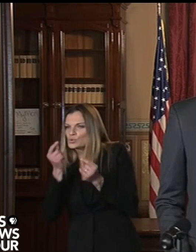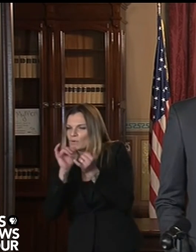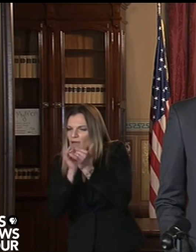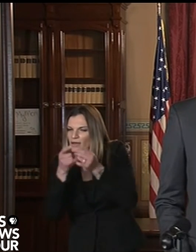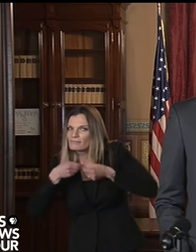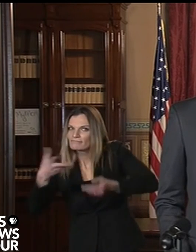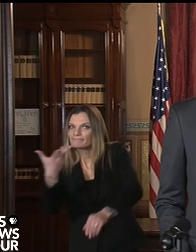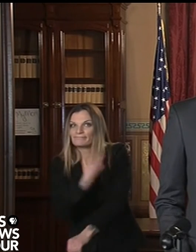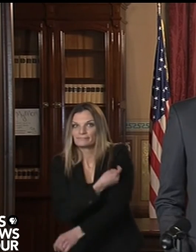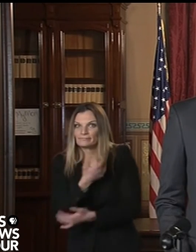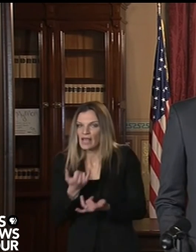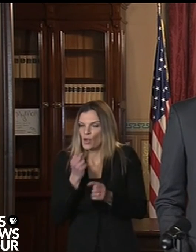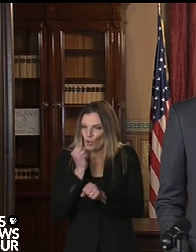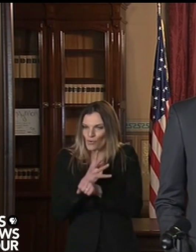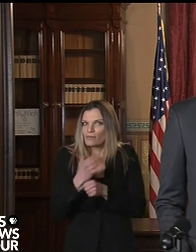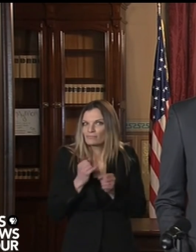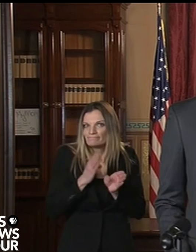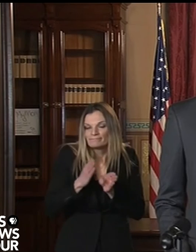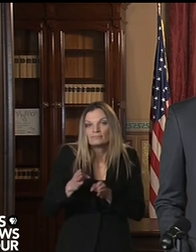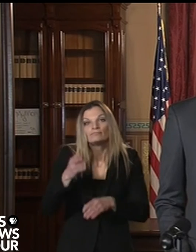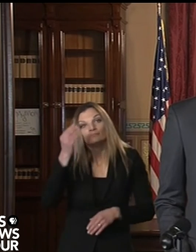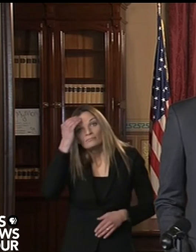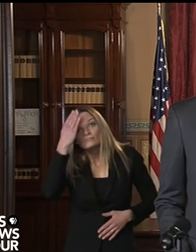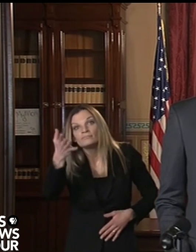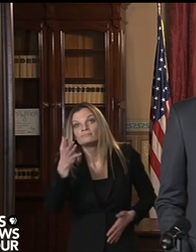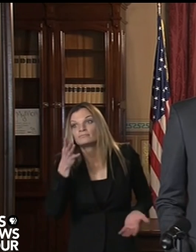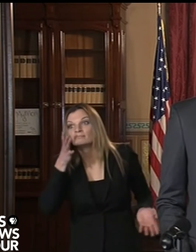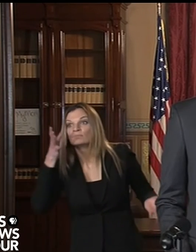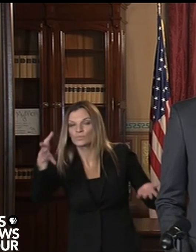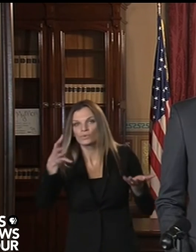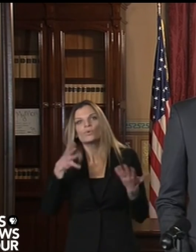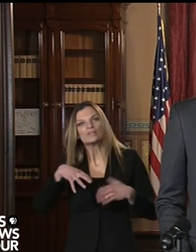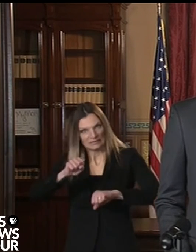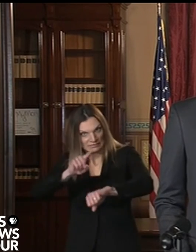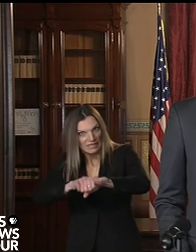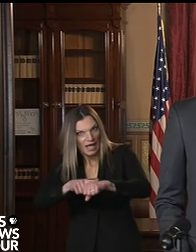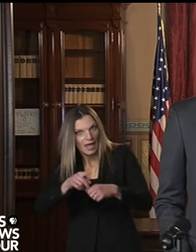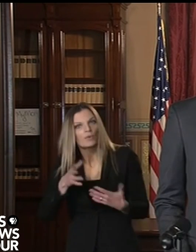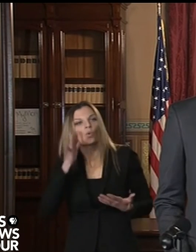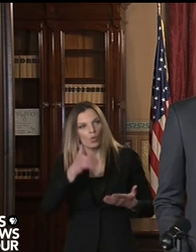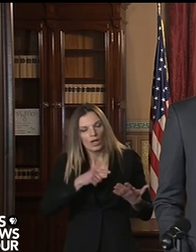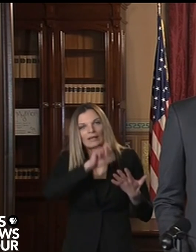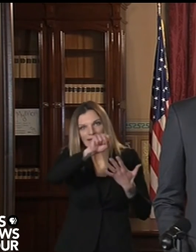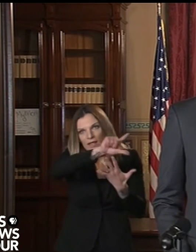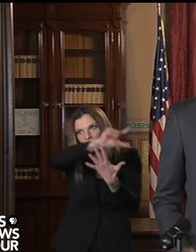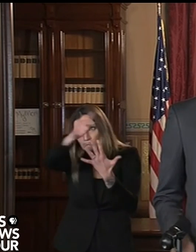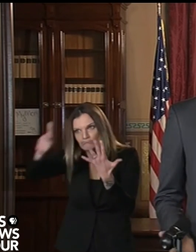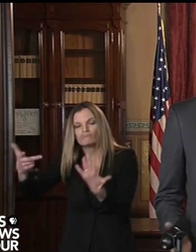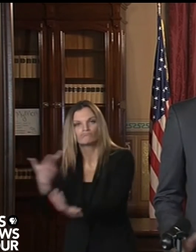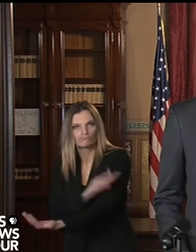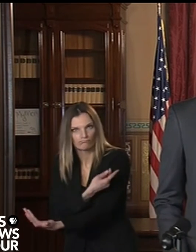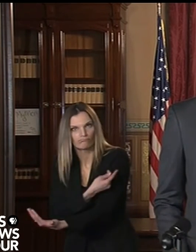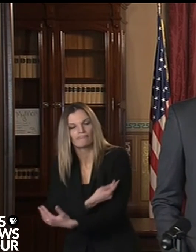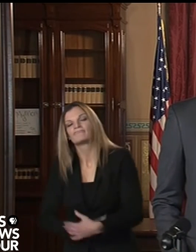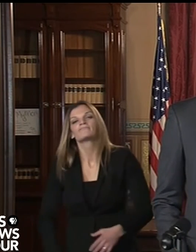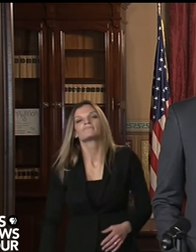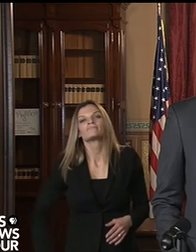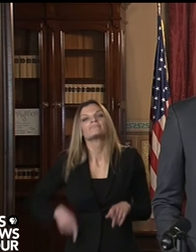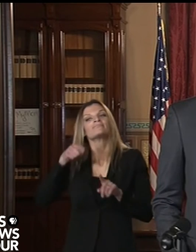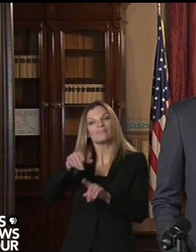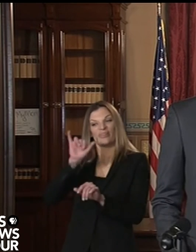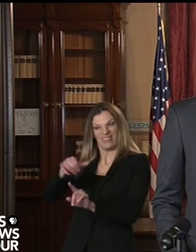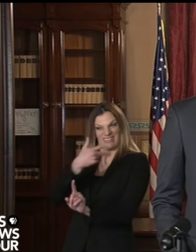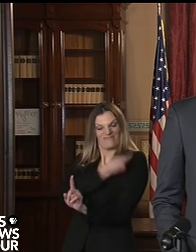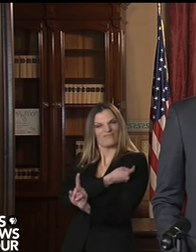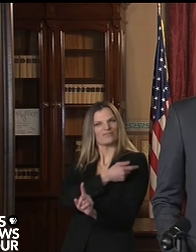in time, everyone who wants a vaccine will be able to get one. The COVID-19 vaccine will be similar to the flu